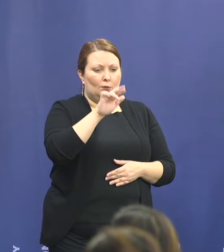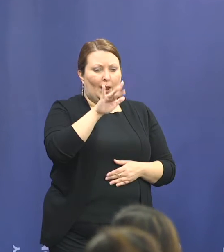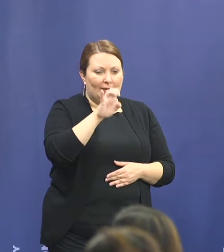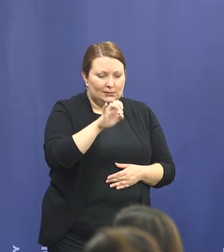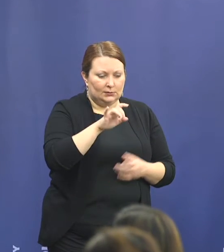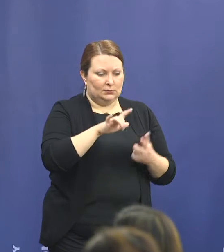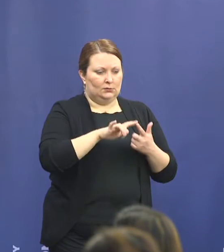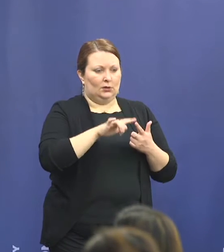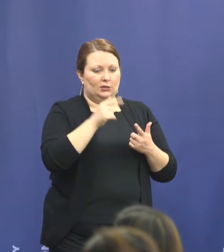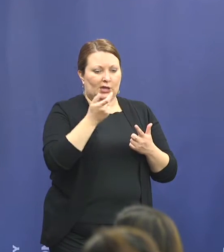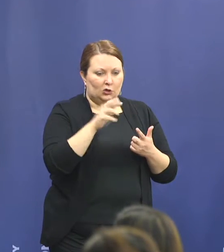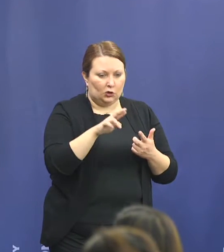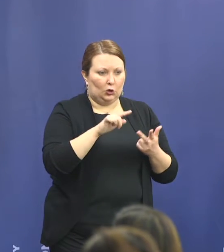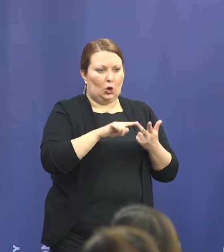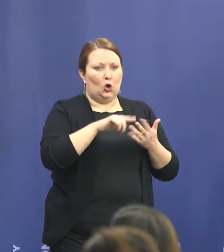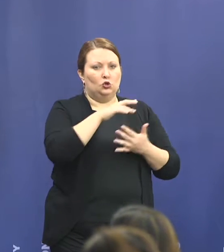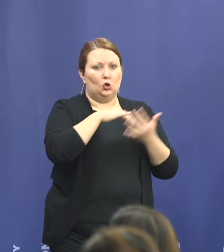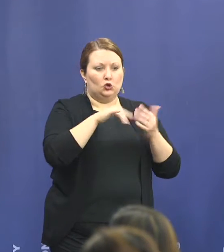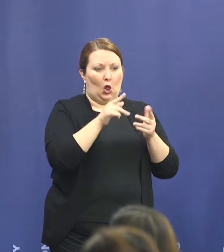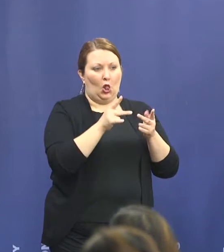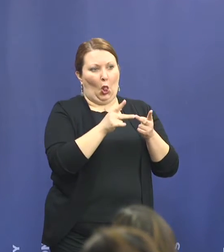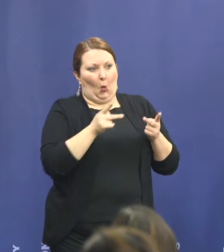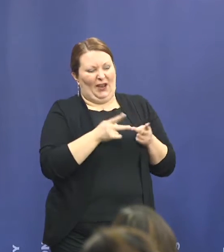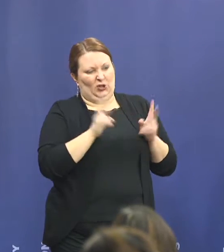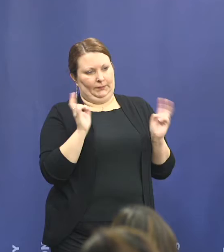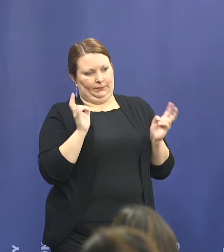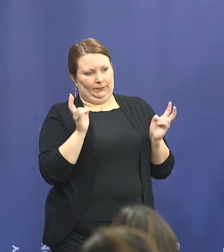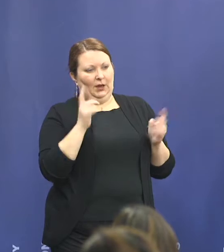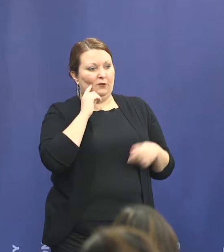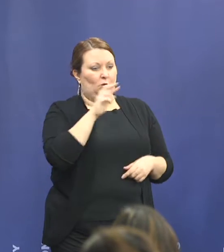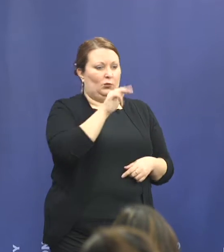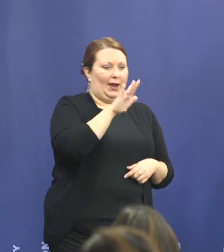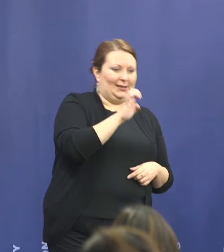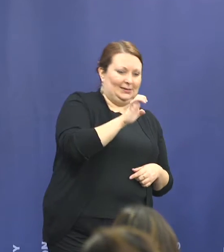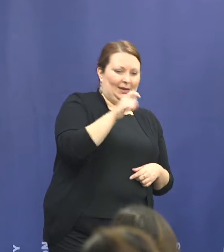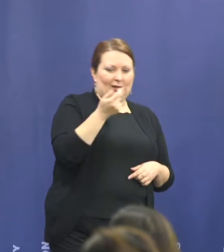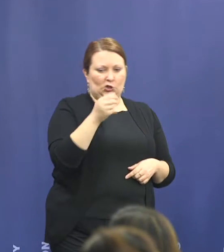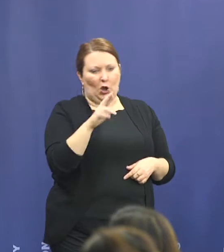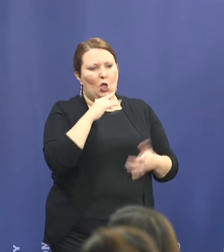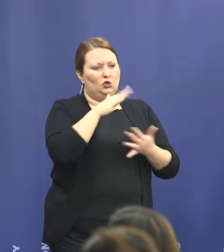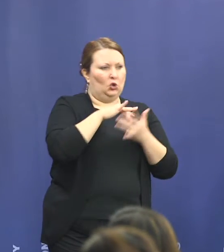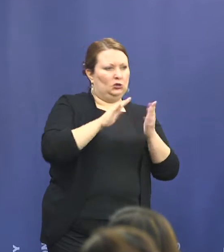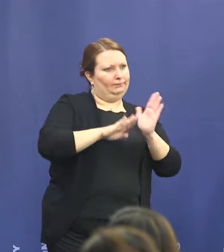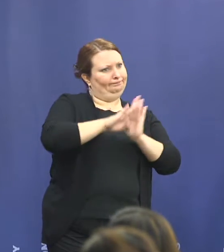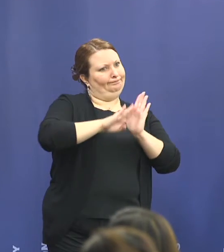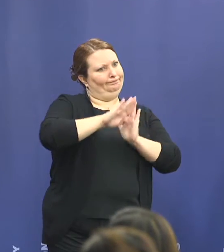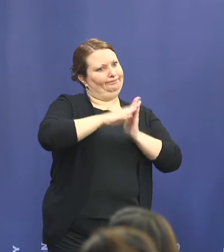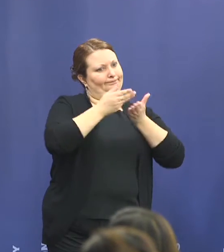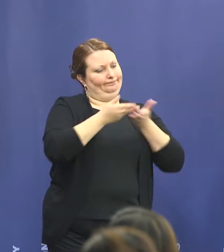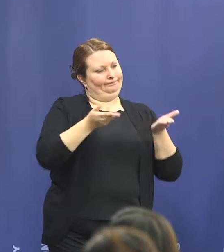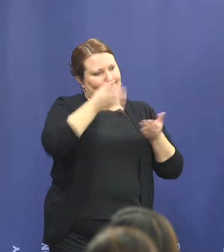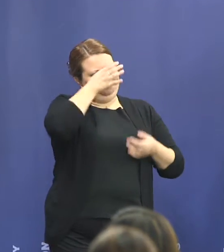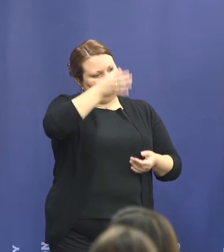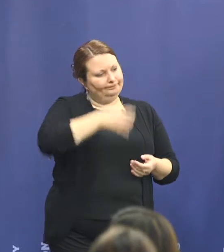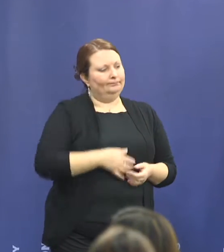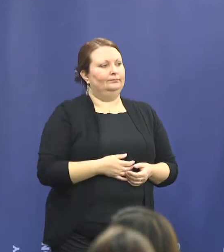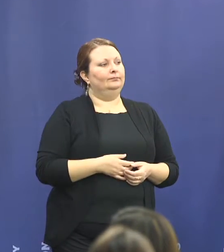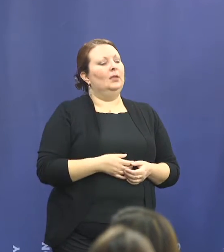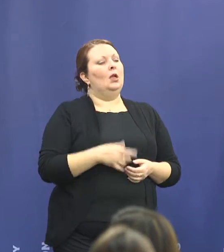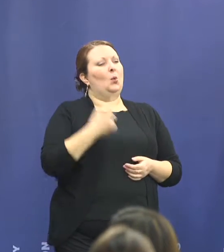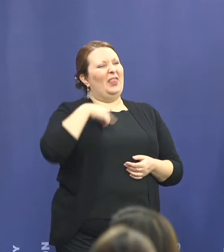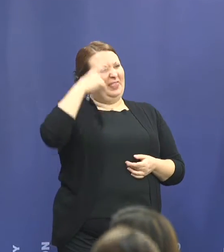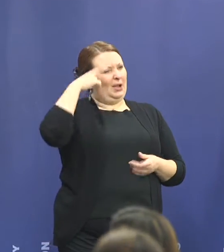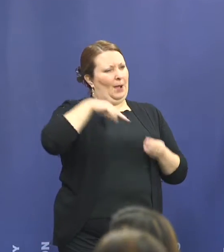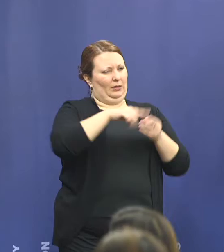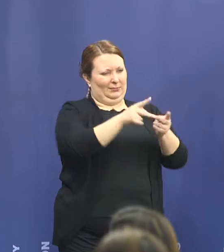So if we think about race and gender as social constructions, and as master statuses, what sociologists like to think about as positions